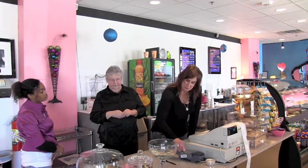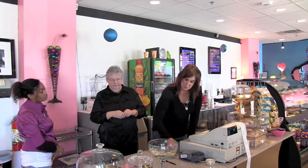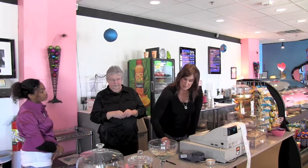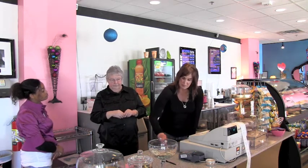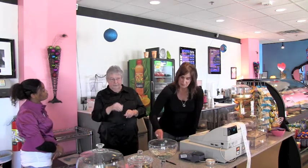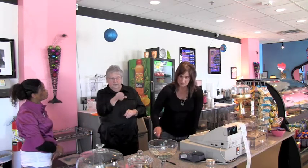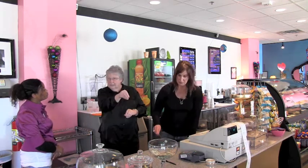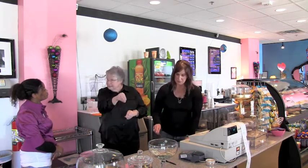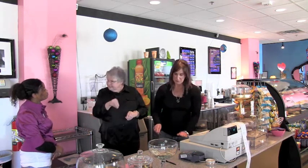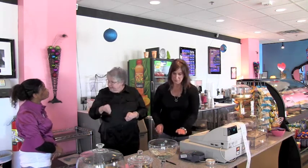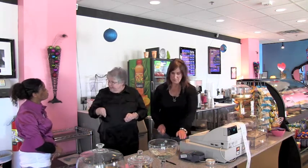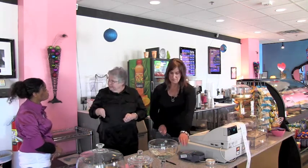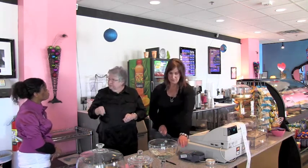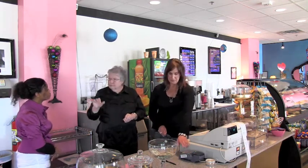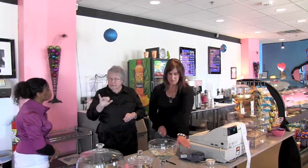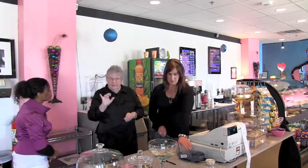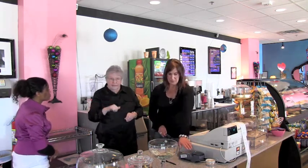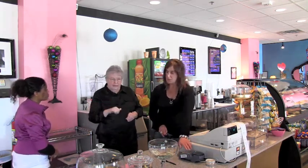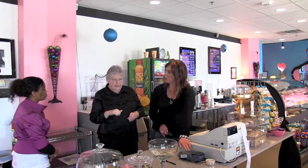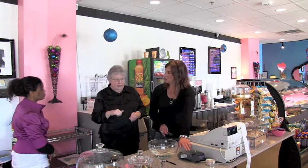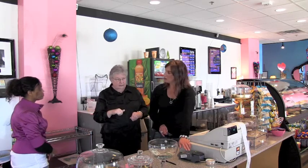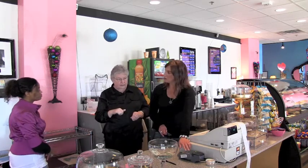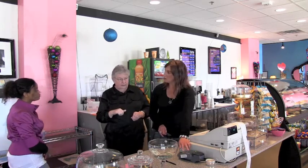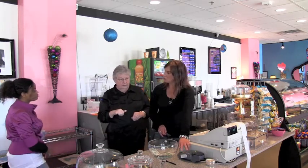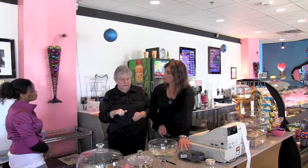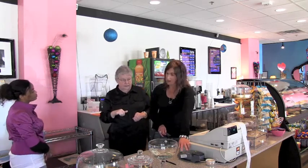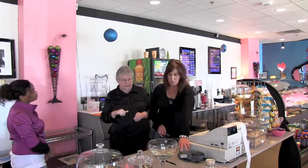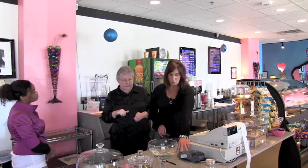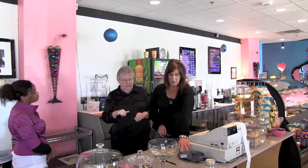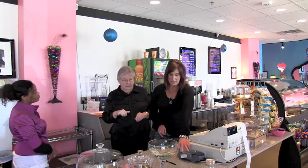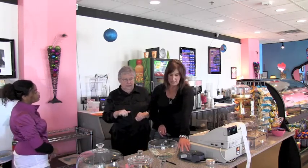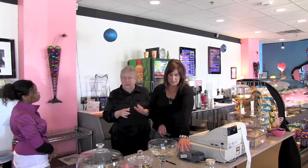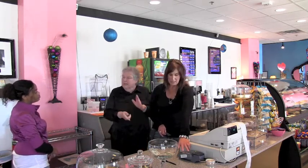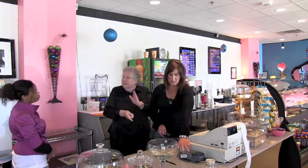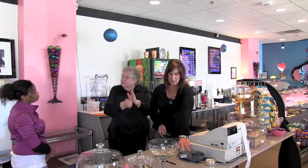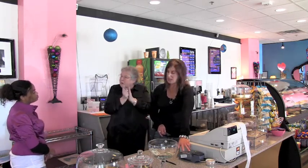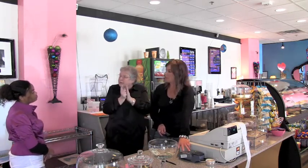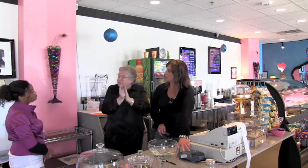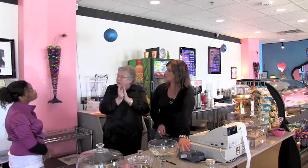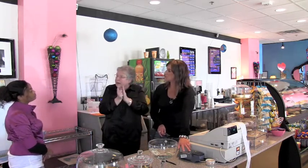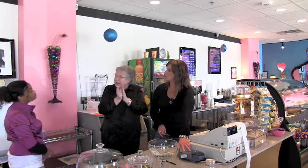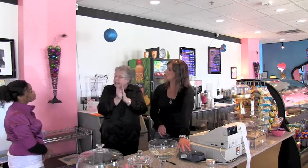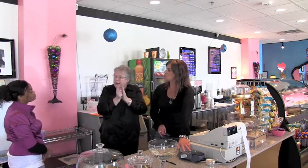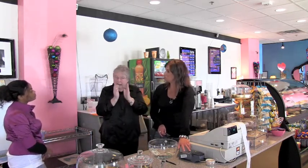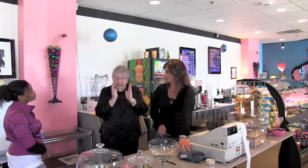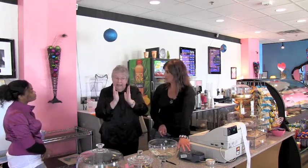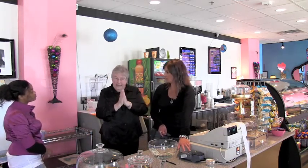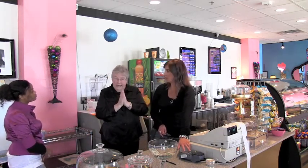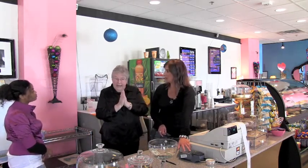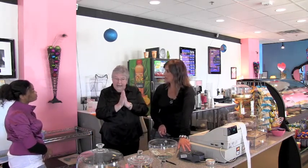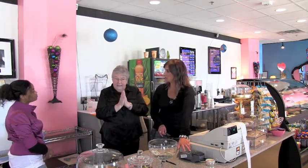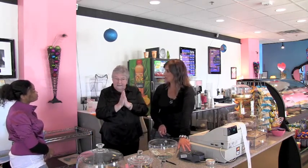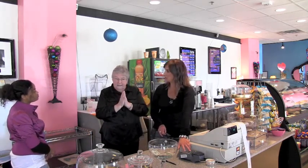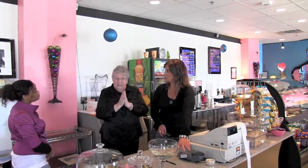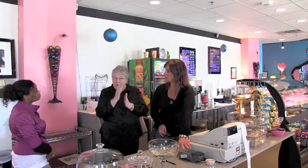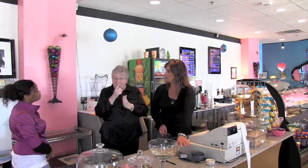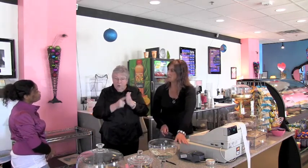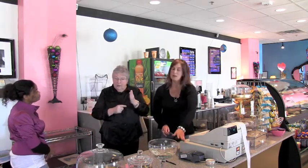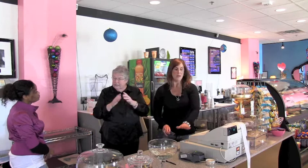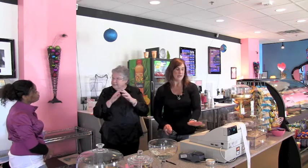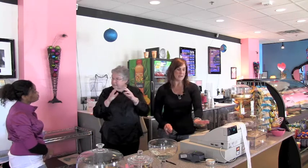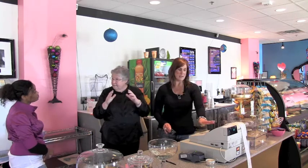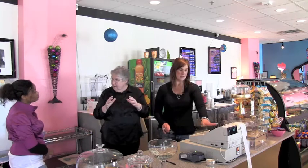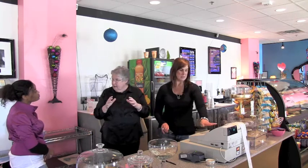And you just run it through, and right away it asks you what is the amount.